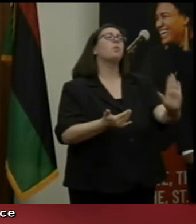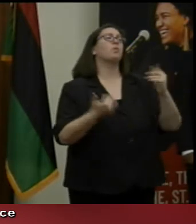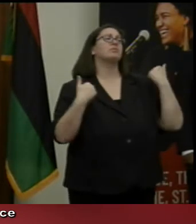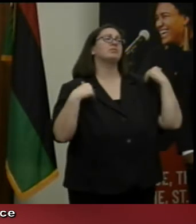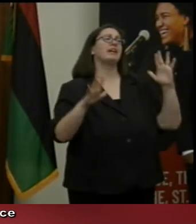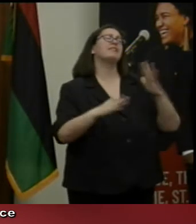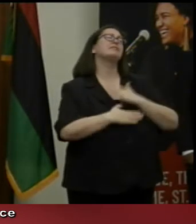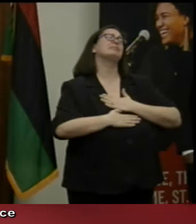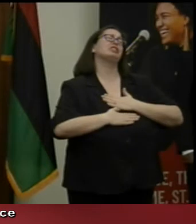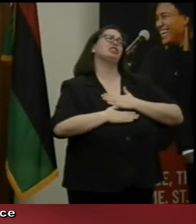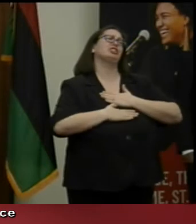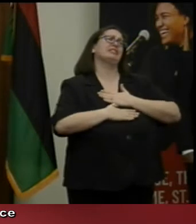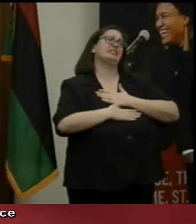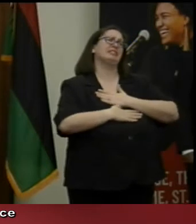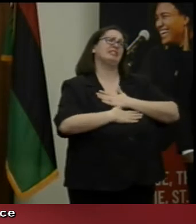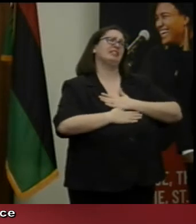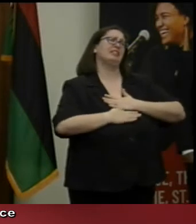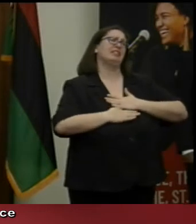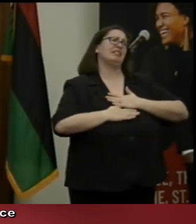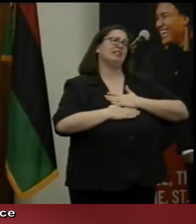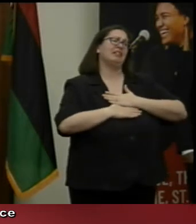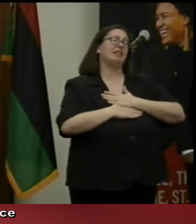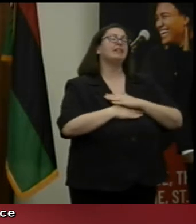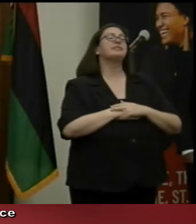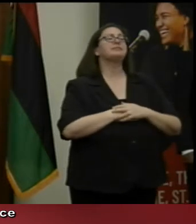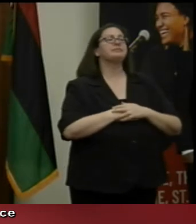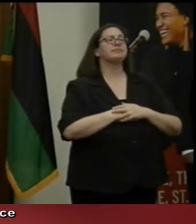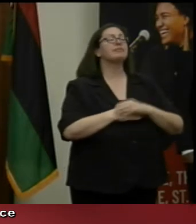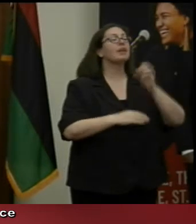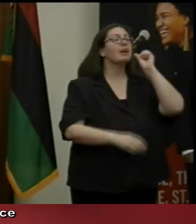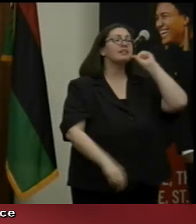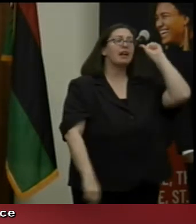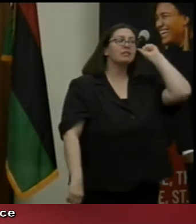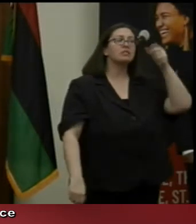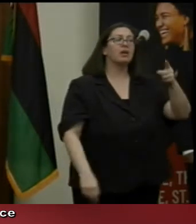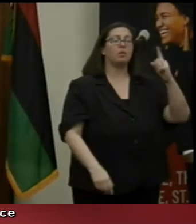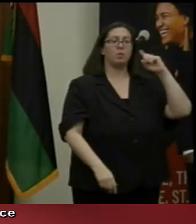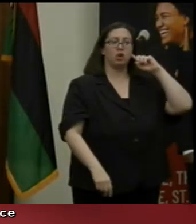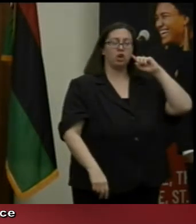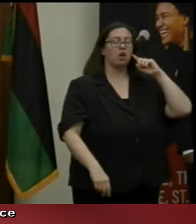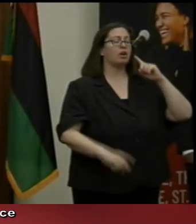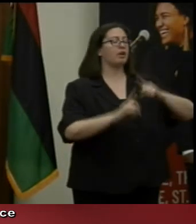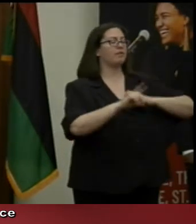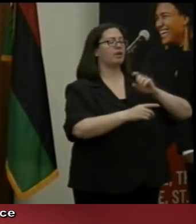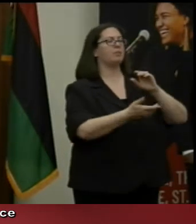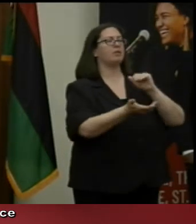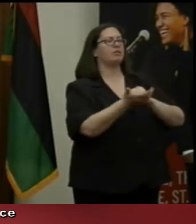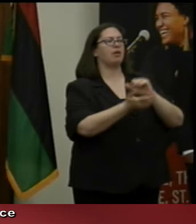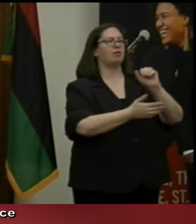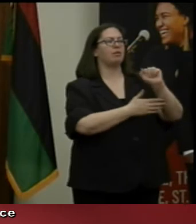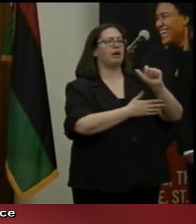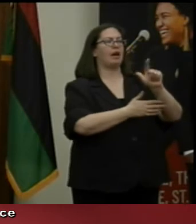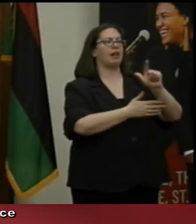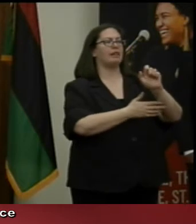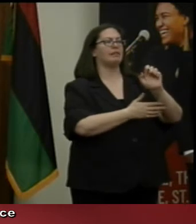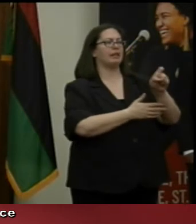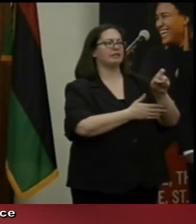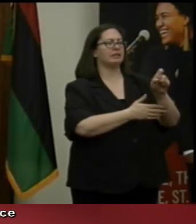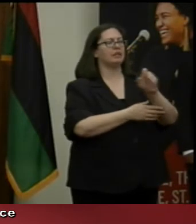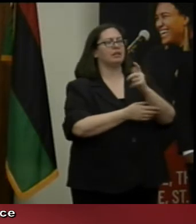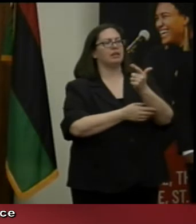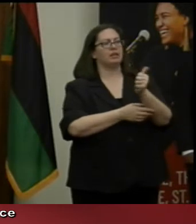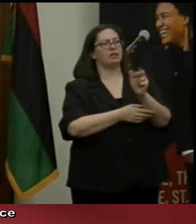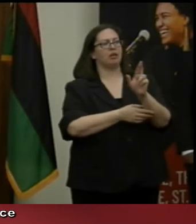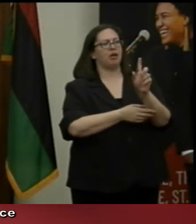much appreciated. Yesterday, you may have heard from Dr. Alex Garza. He is the